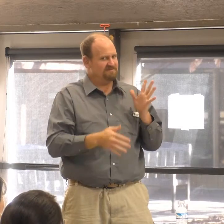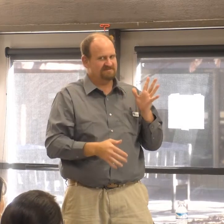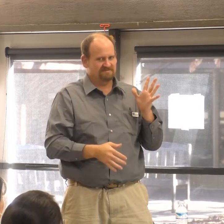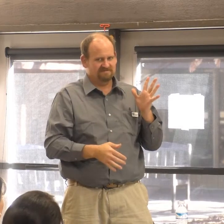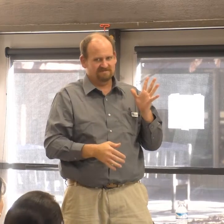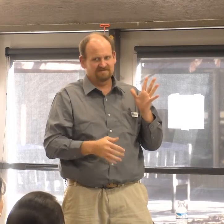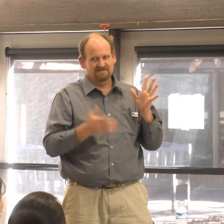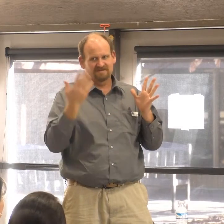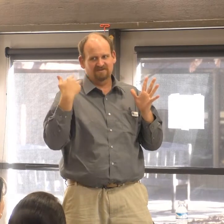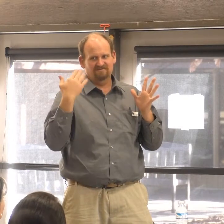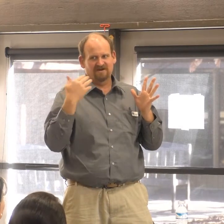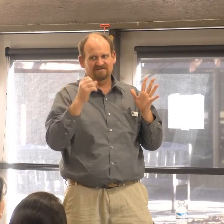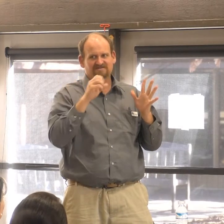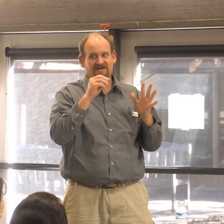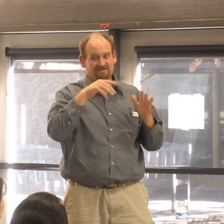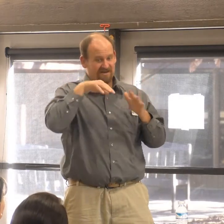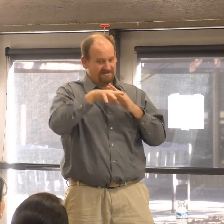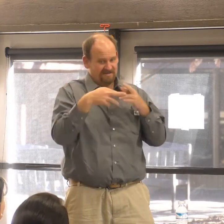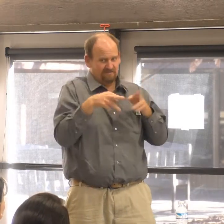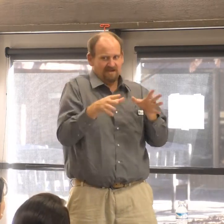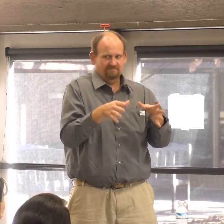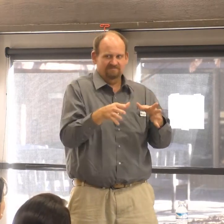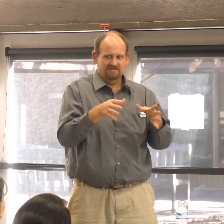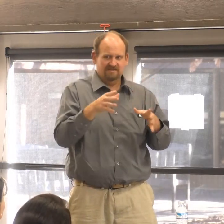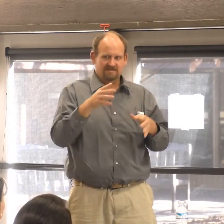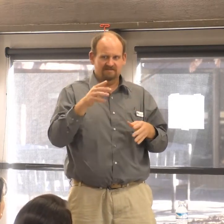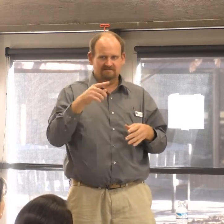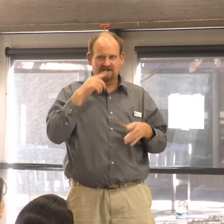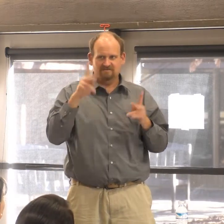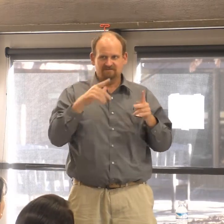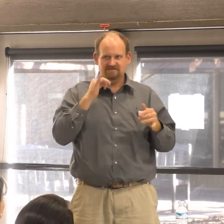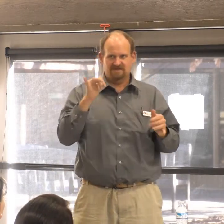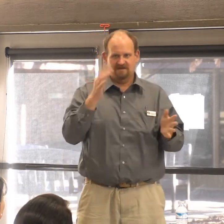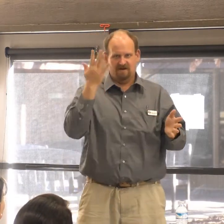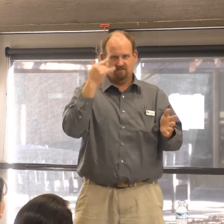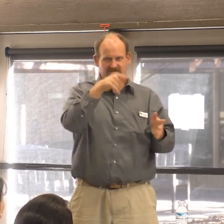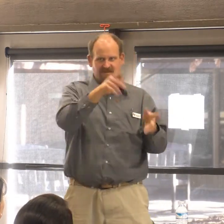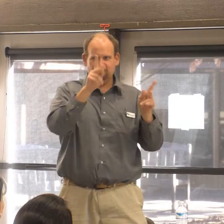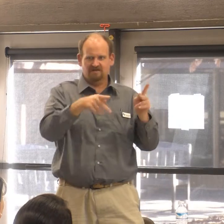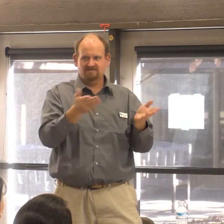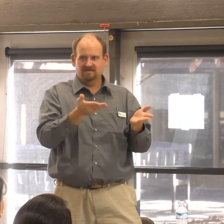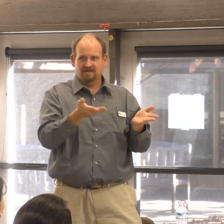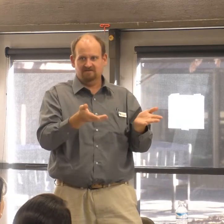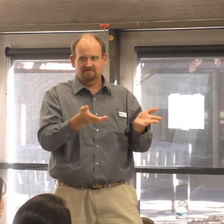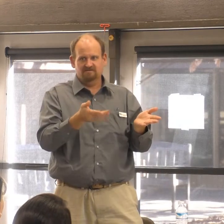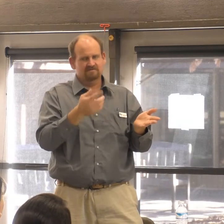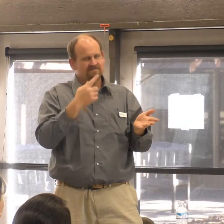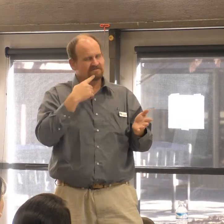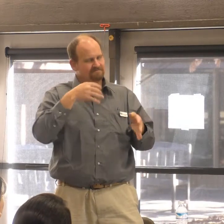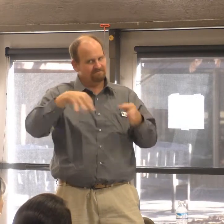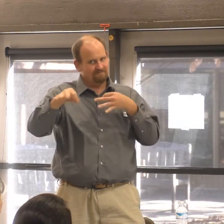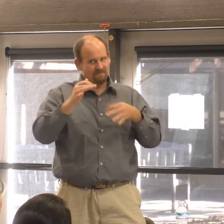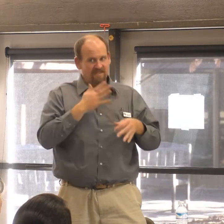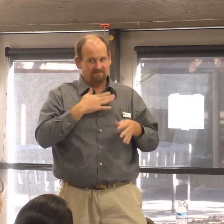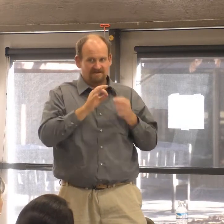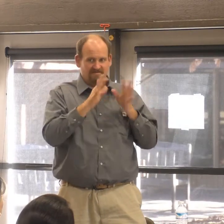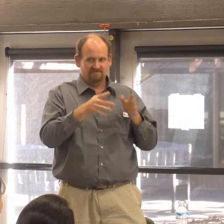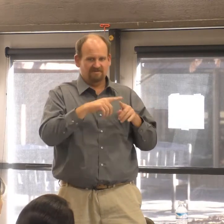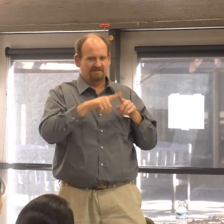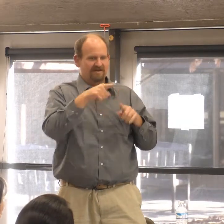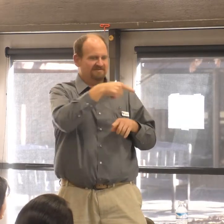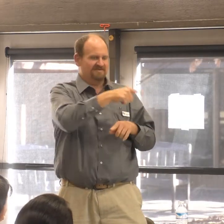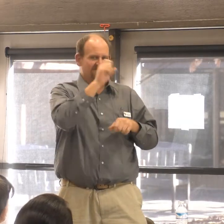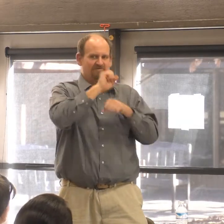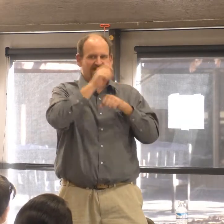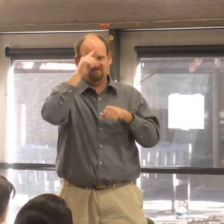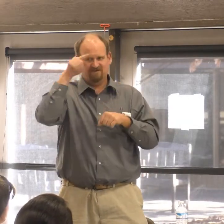And I had a team of 5 interpreters that I relied on at that time, you know, that were possibly in the room. And hearing people were, wow, why is this person here? And I said,